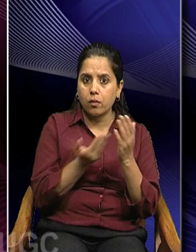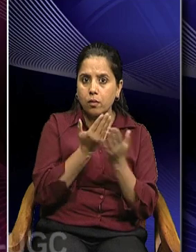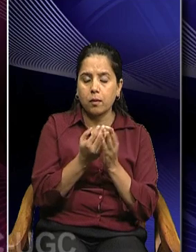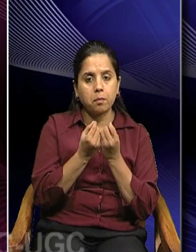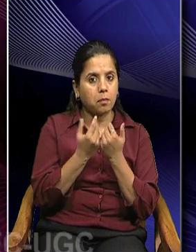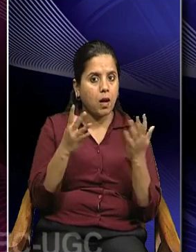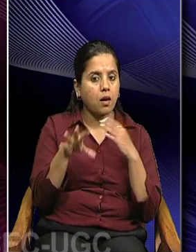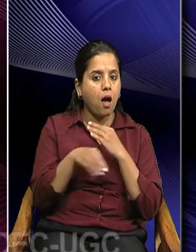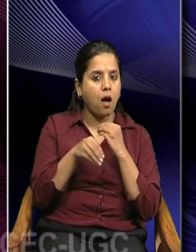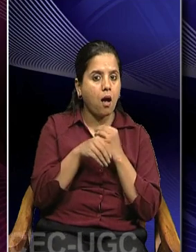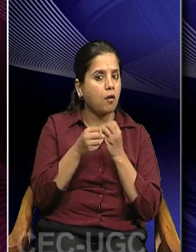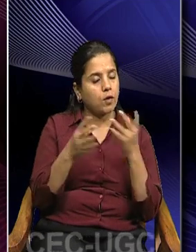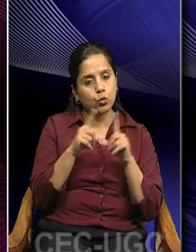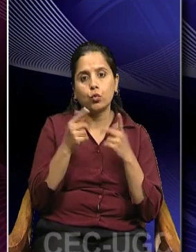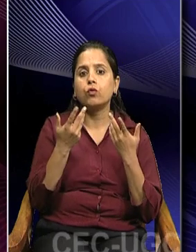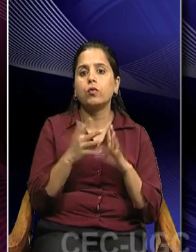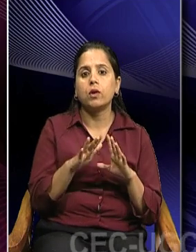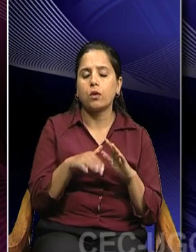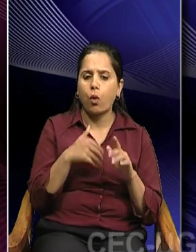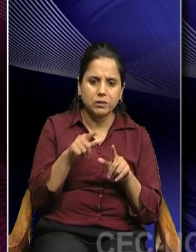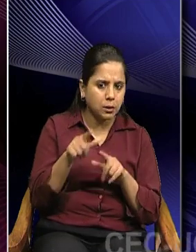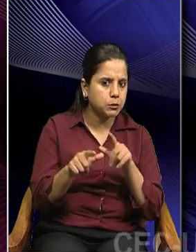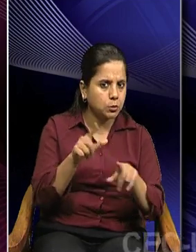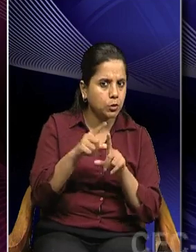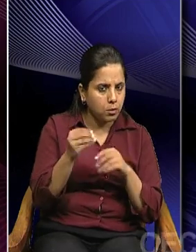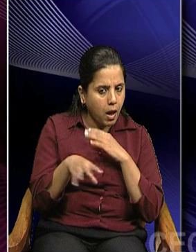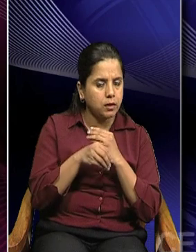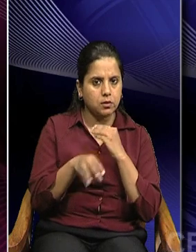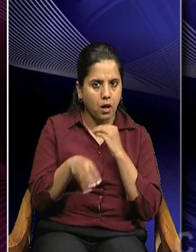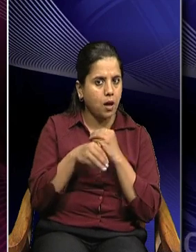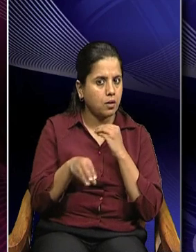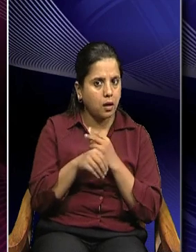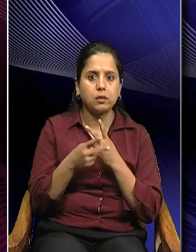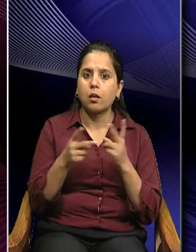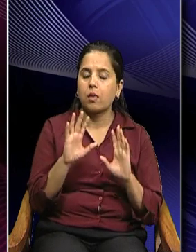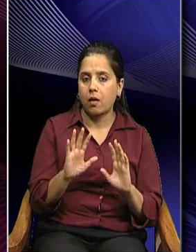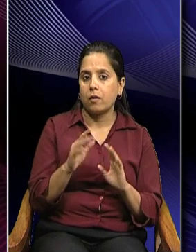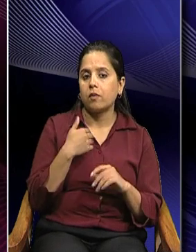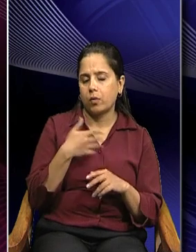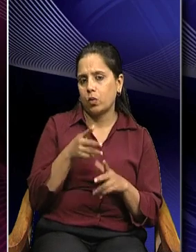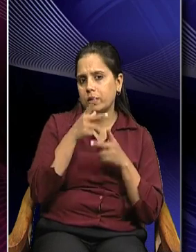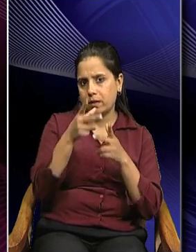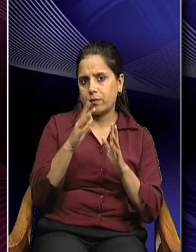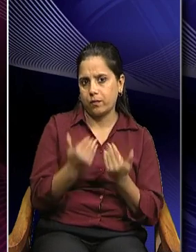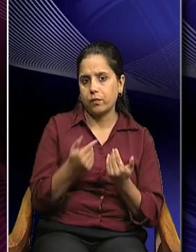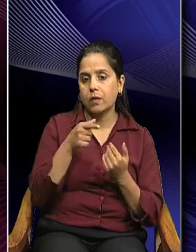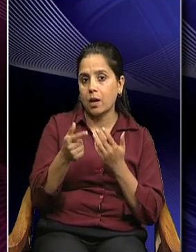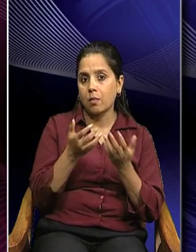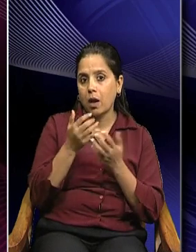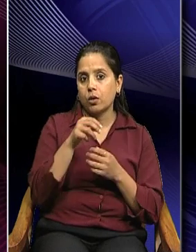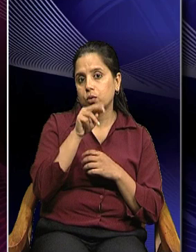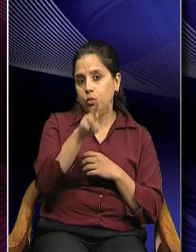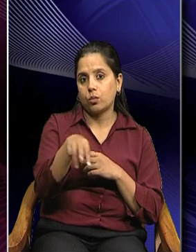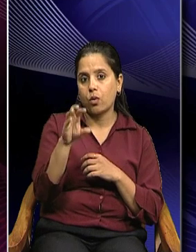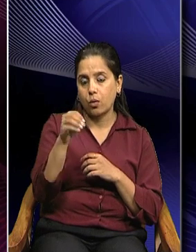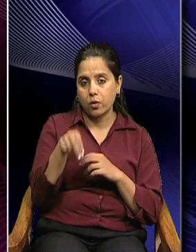of addition have been done. At every step there is some addition, and that I am going to tell you then that in marketing 2.0